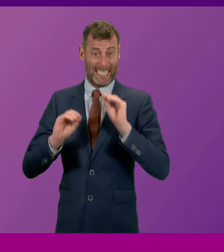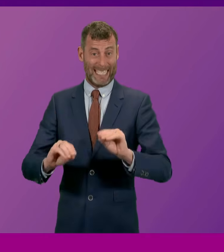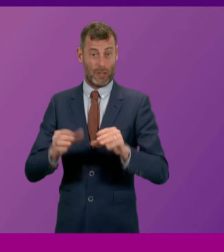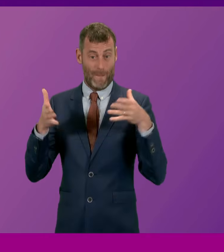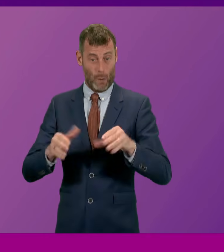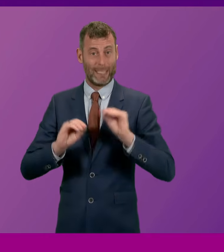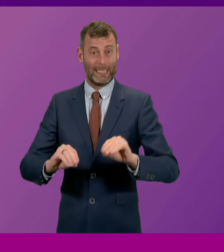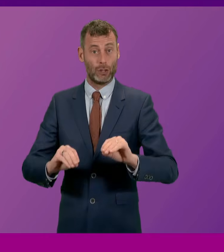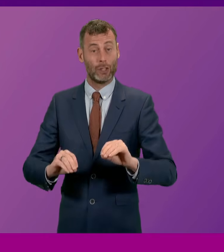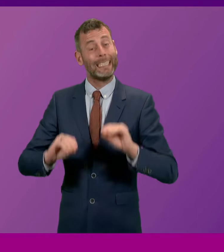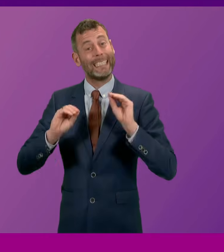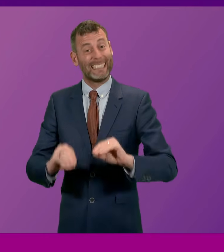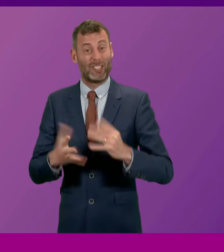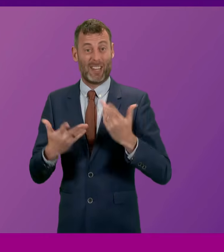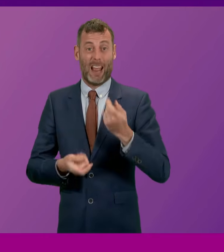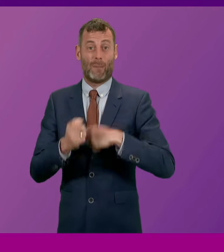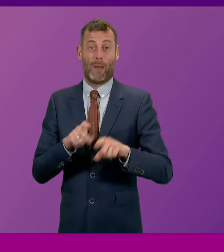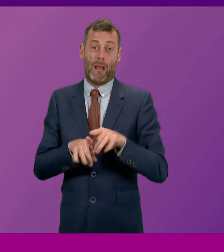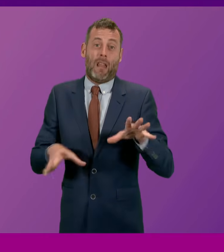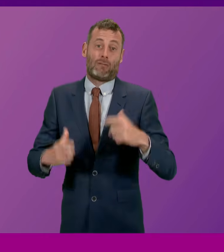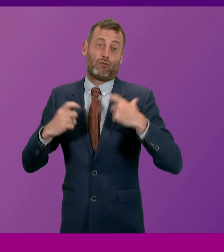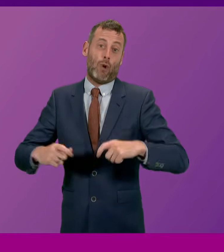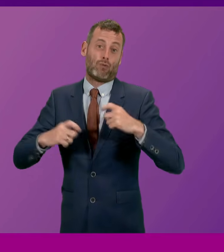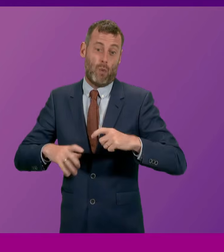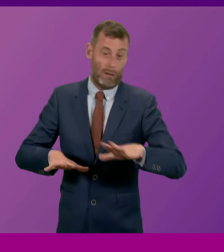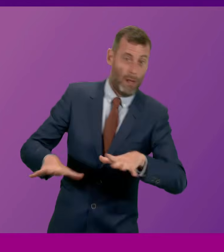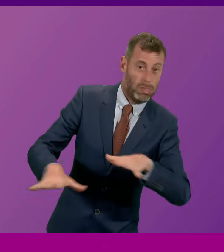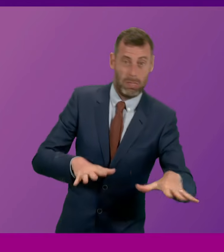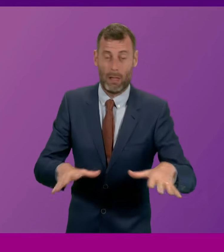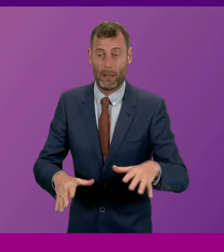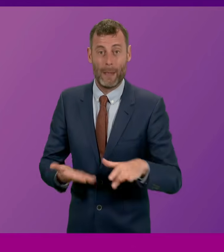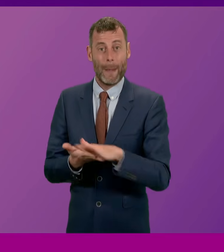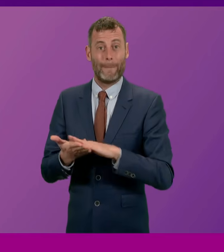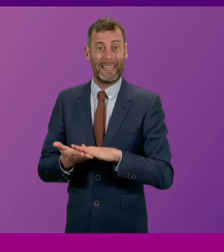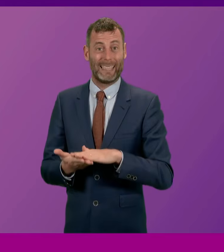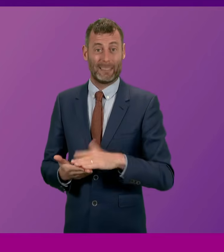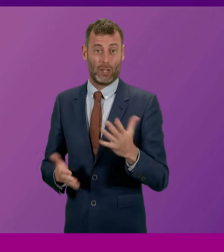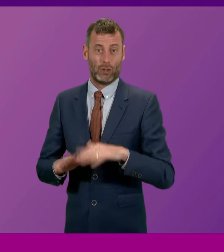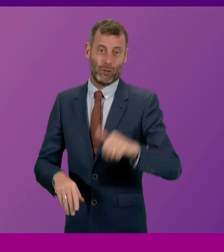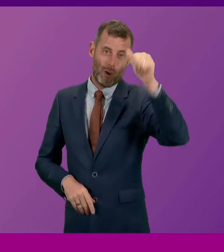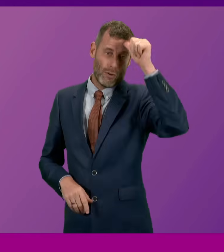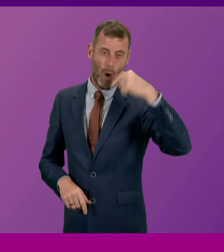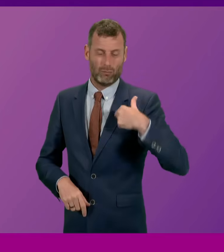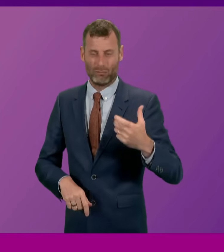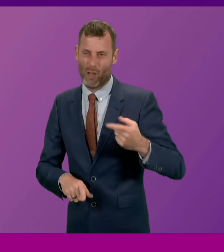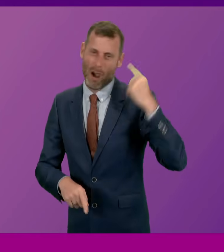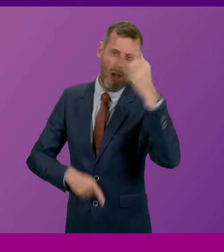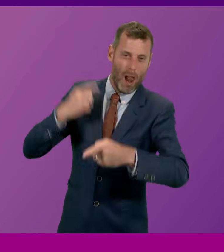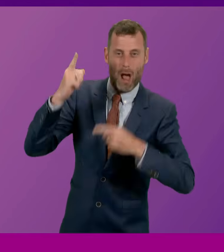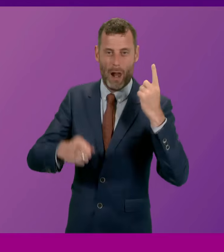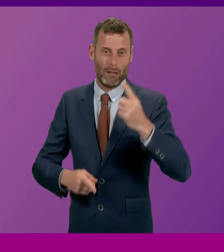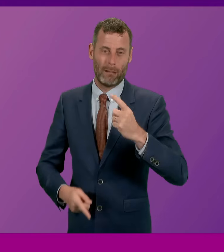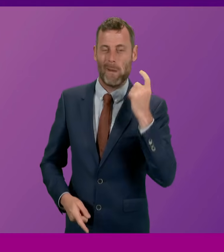He sent a dangerous message to disruptive pupils that they can get away with it. He fundamentally changed the